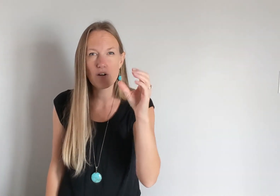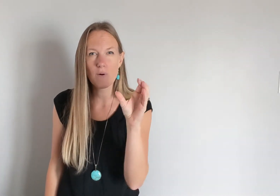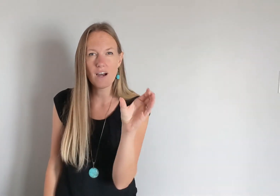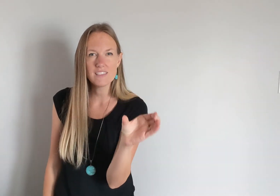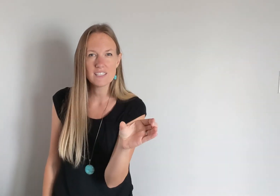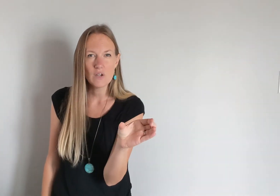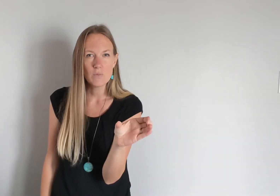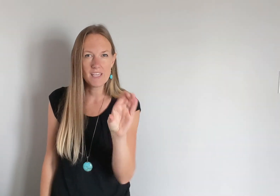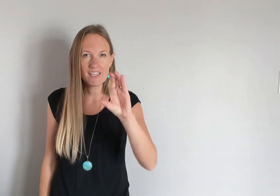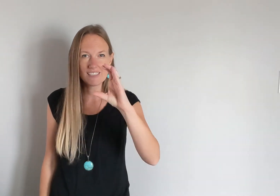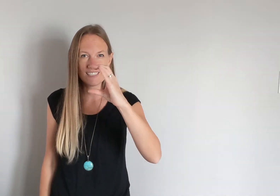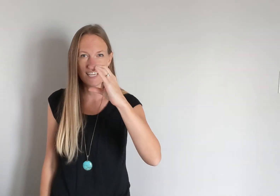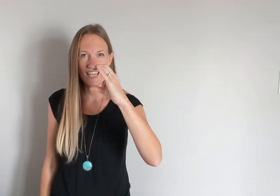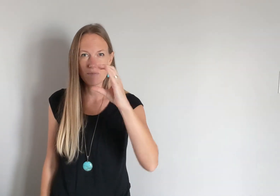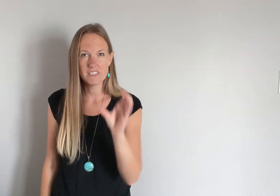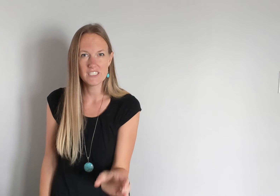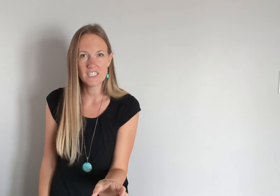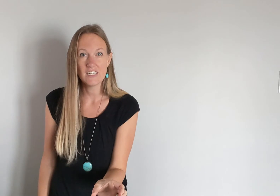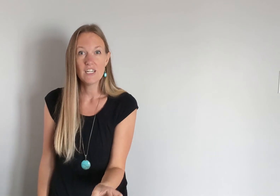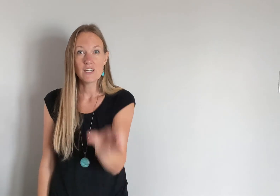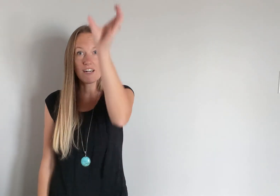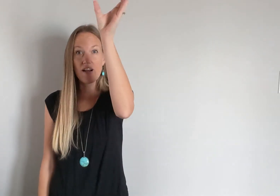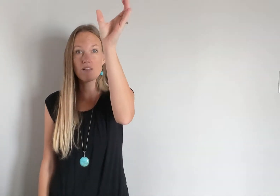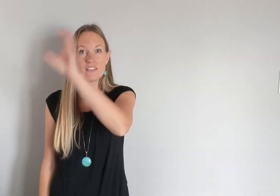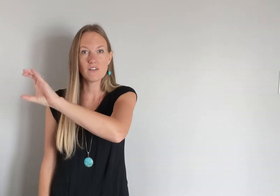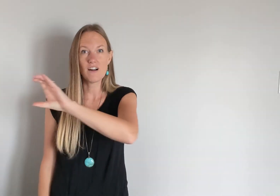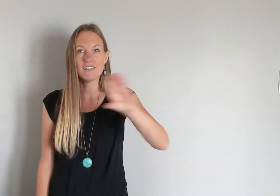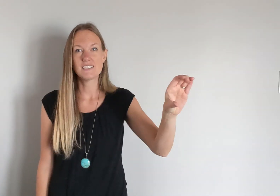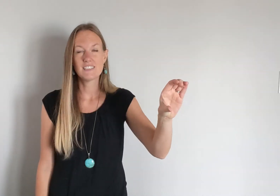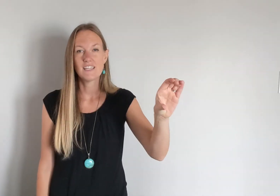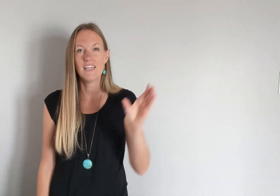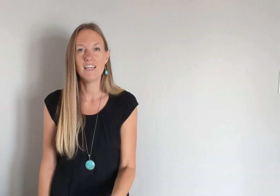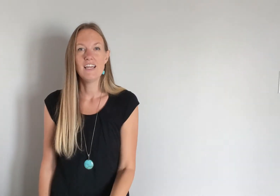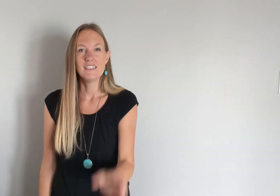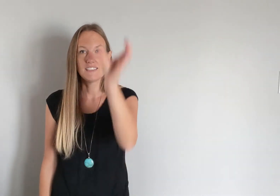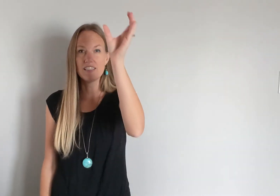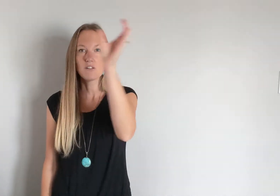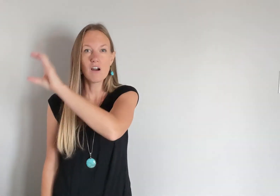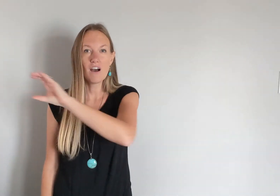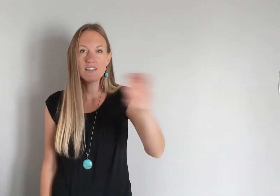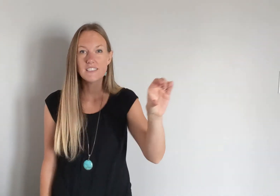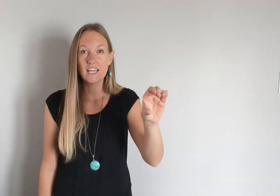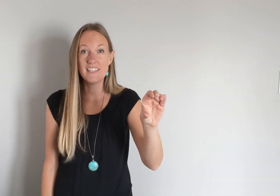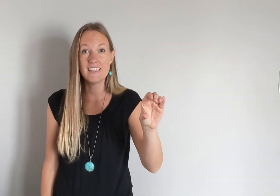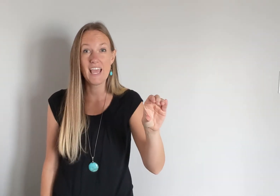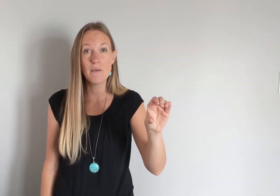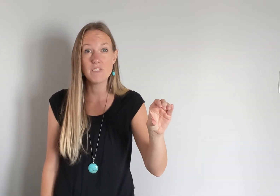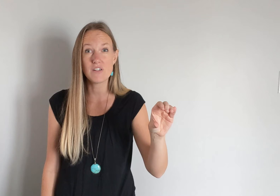cross, making a C hand position. You're going to outline the cross, okay? see the cross, and then the empty